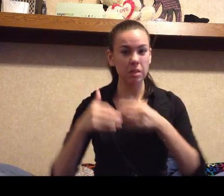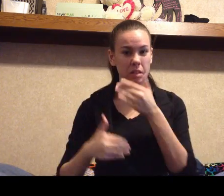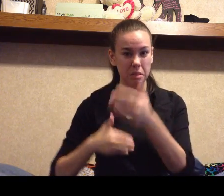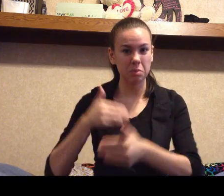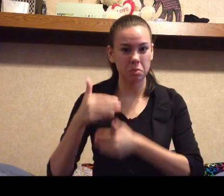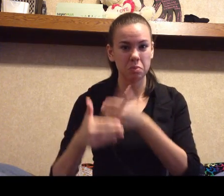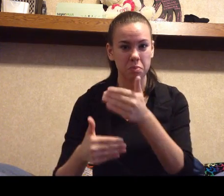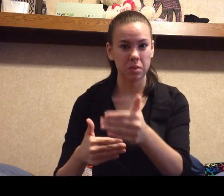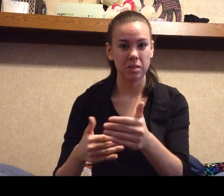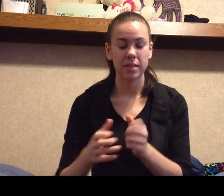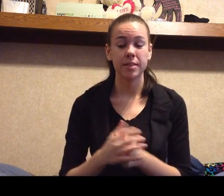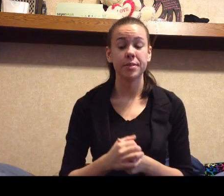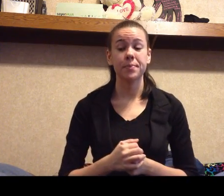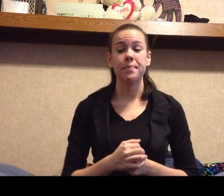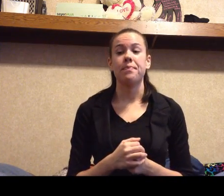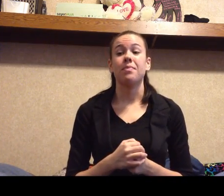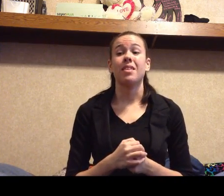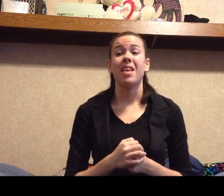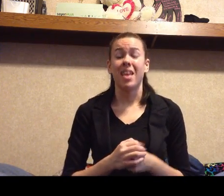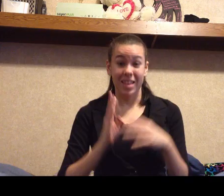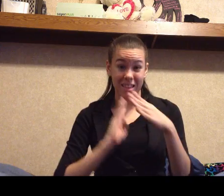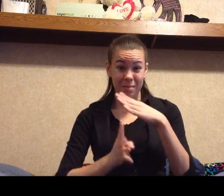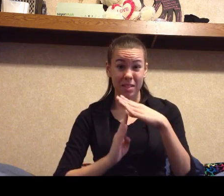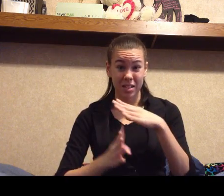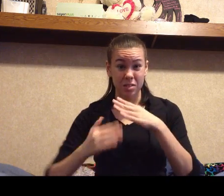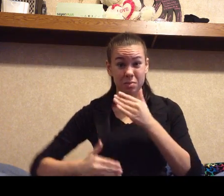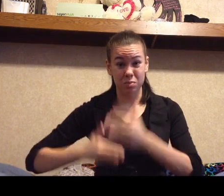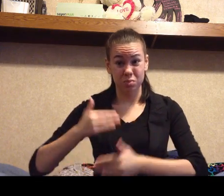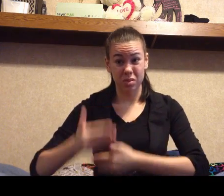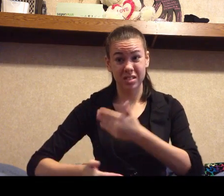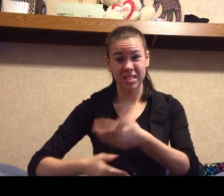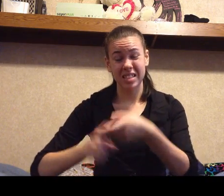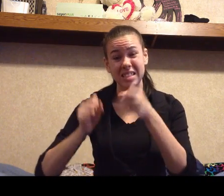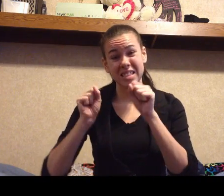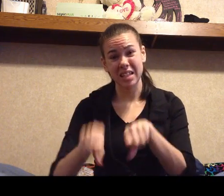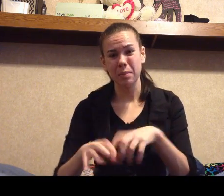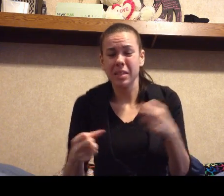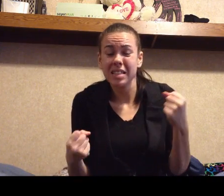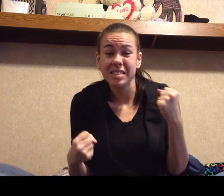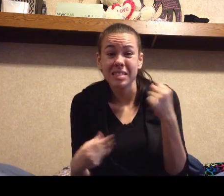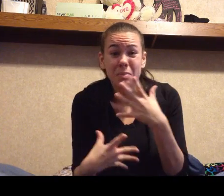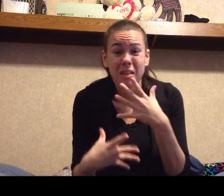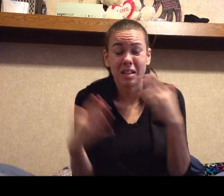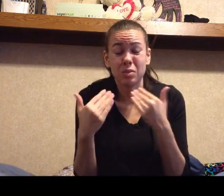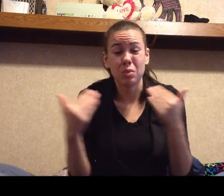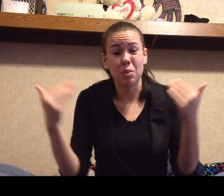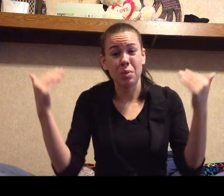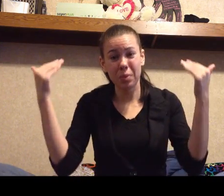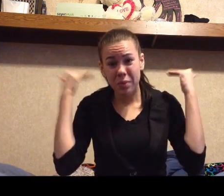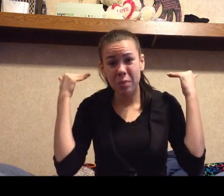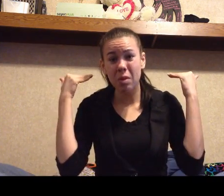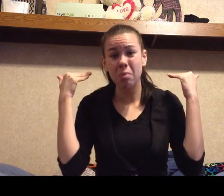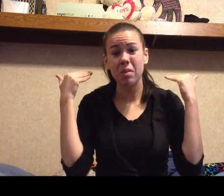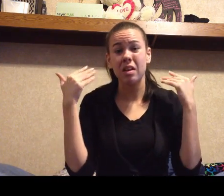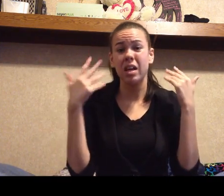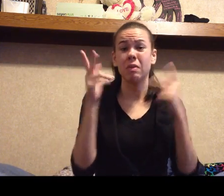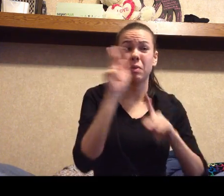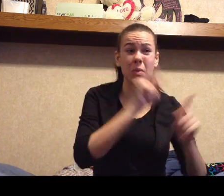in itself can be very overwhelming and intimidating for people coming to this country, or even for those who've been born here